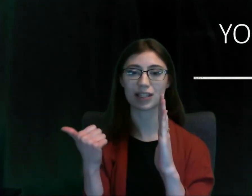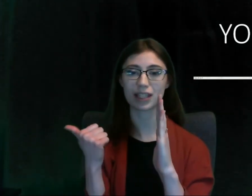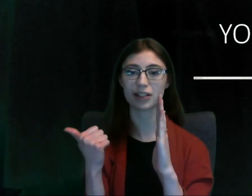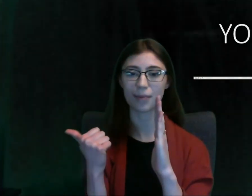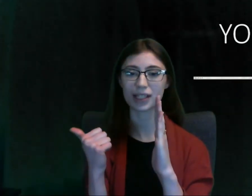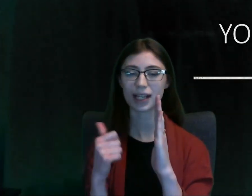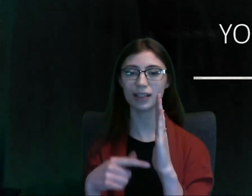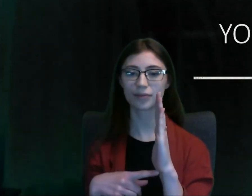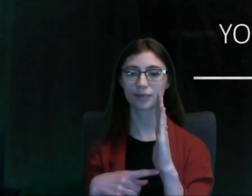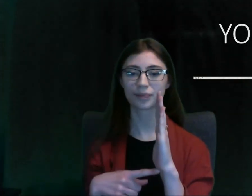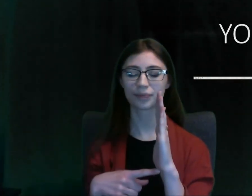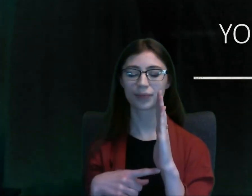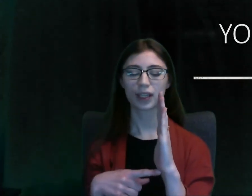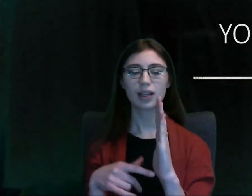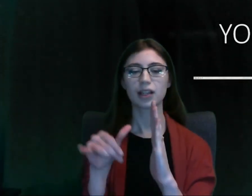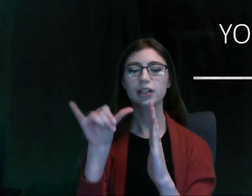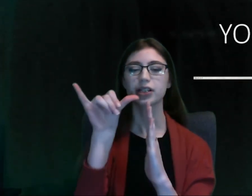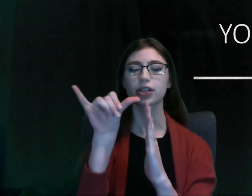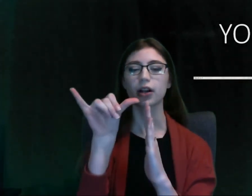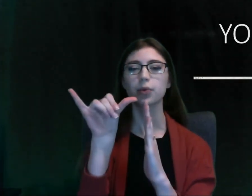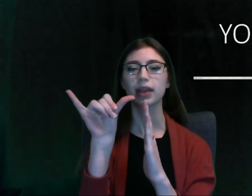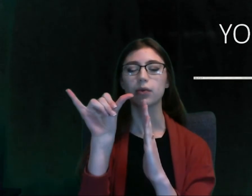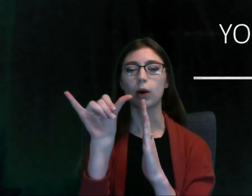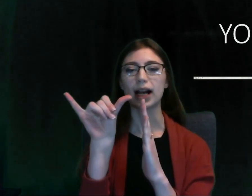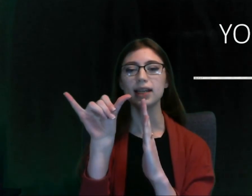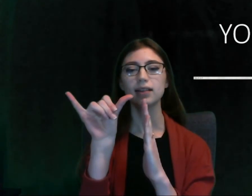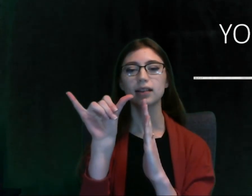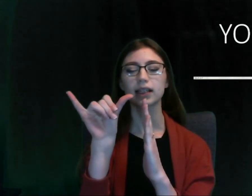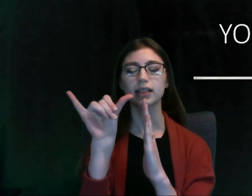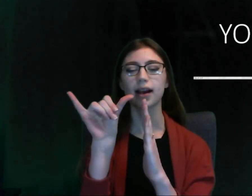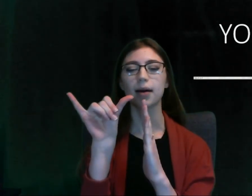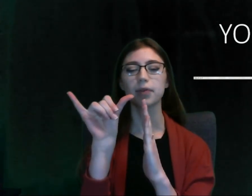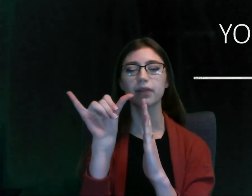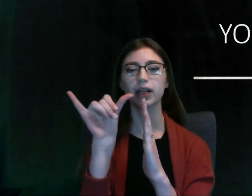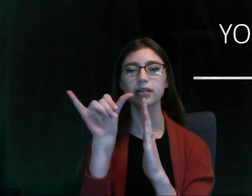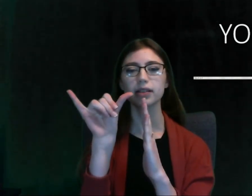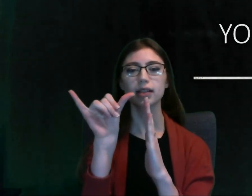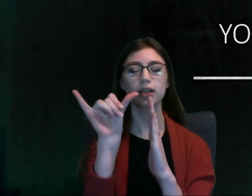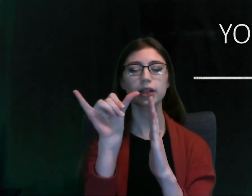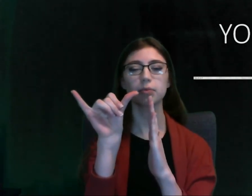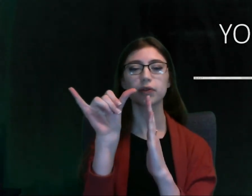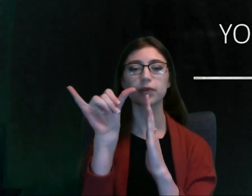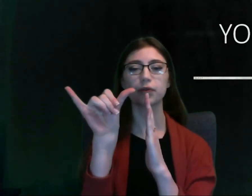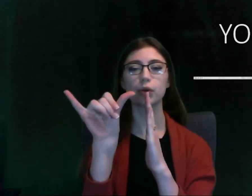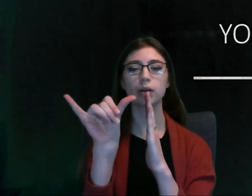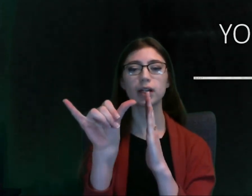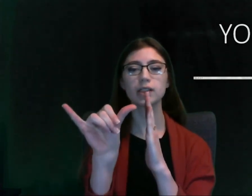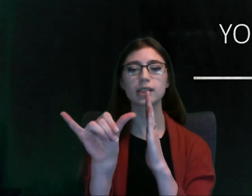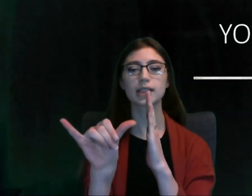your dominant side. You're going to start with a Y at the top of your fingers. You're going to move it forwards, and then